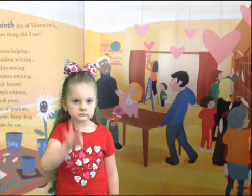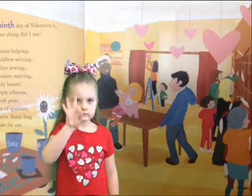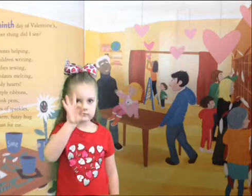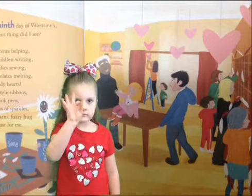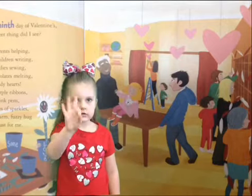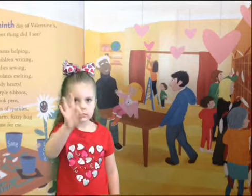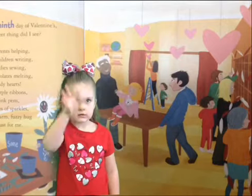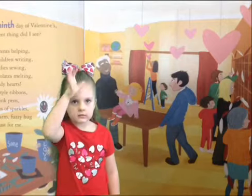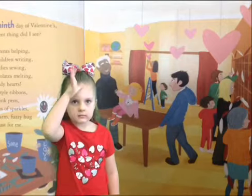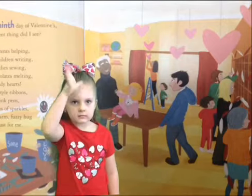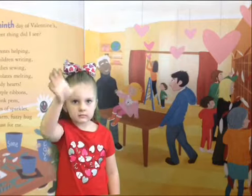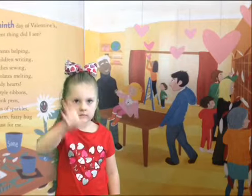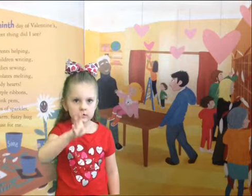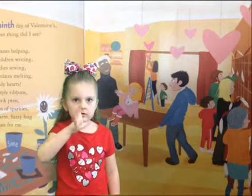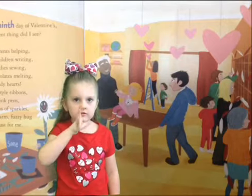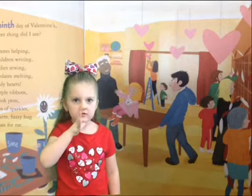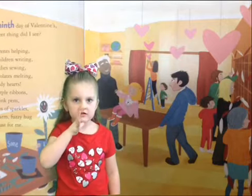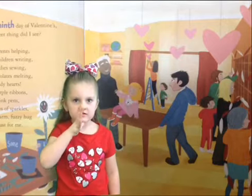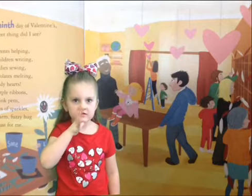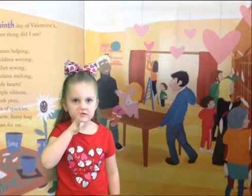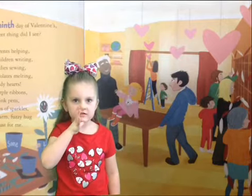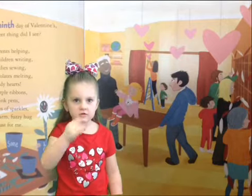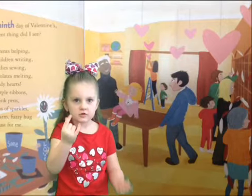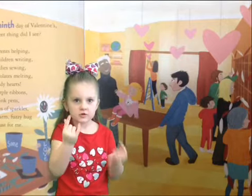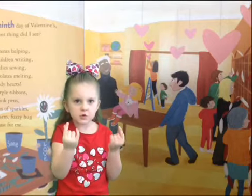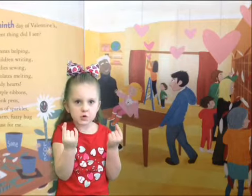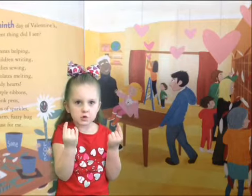Nine parents helping,